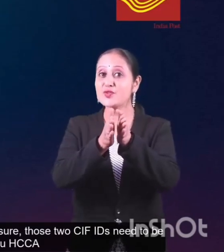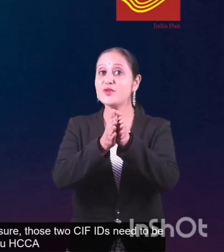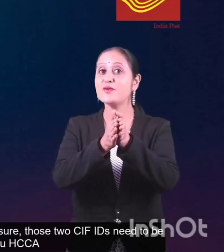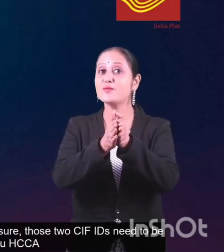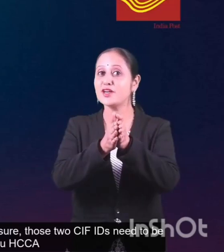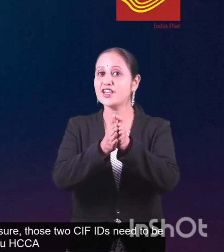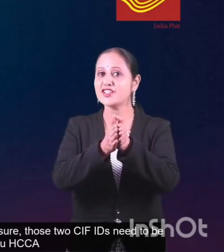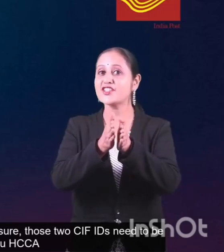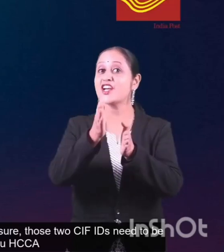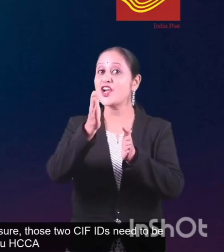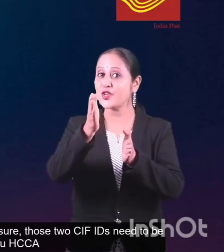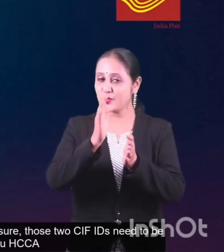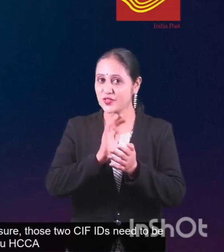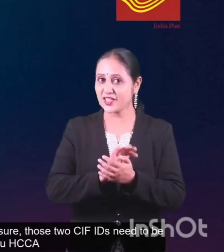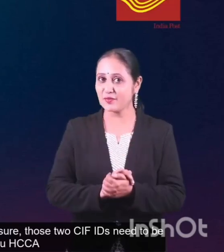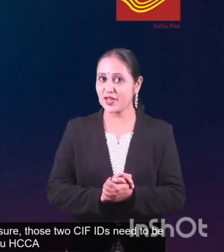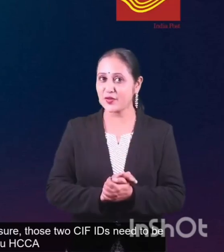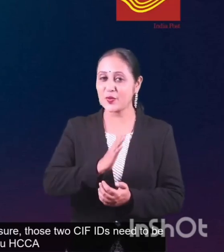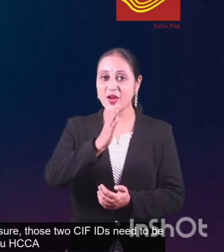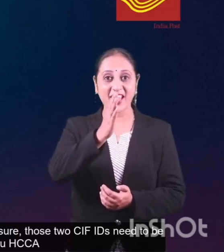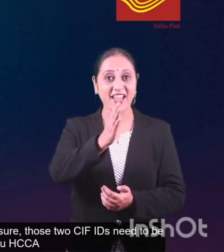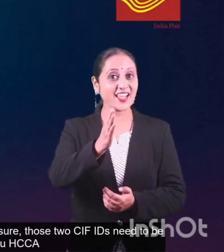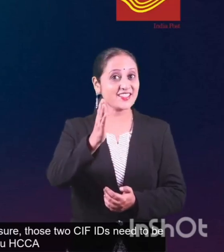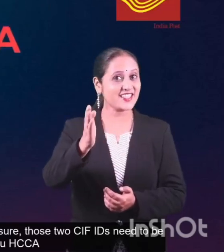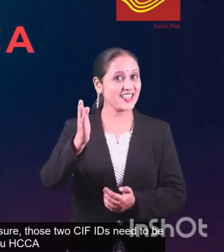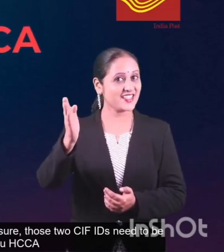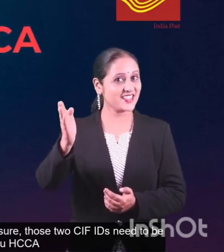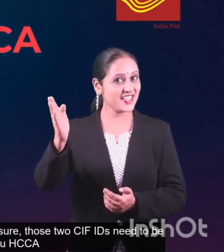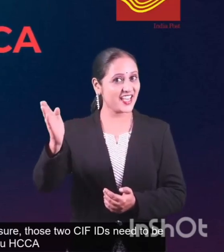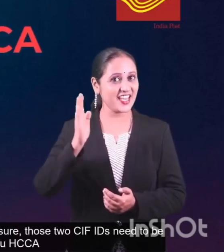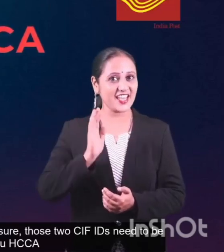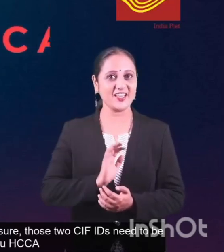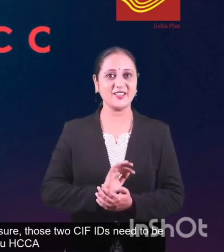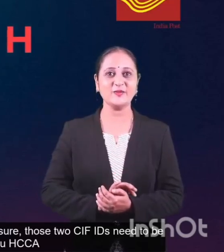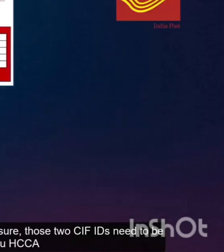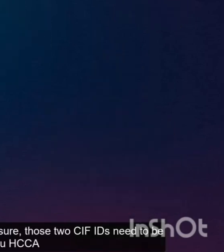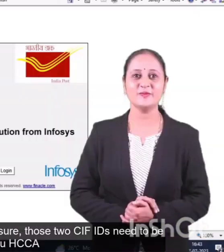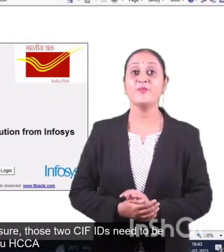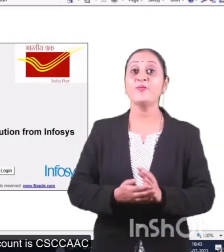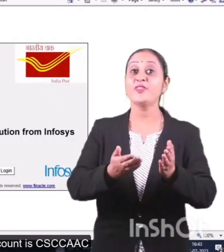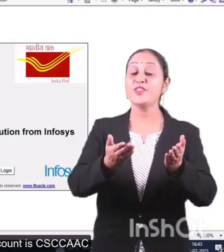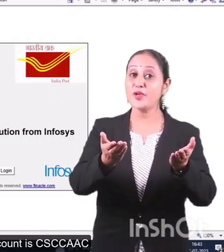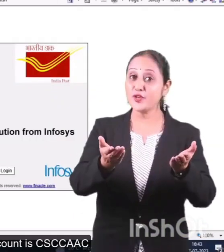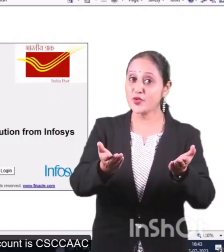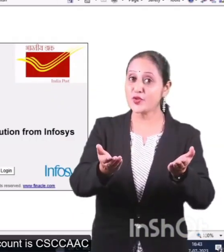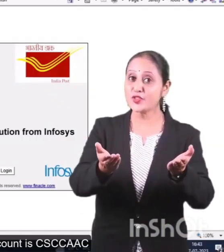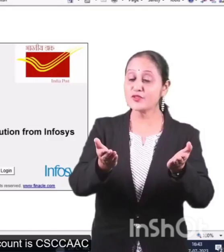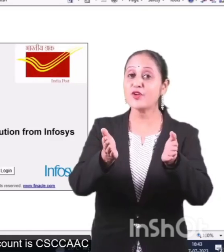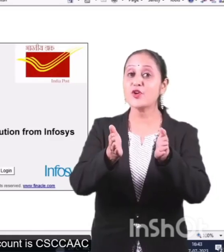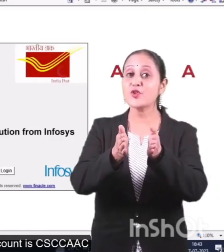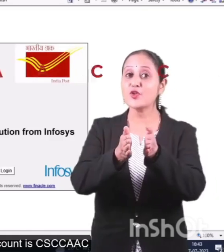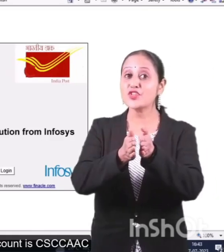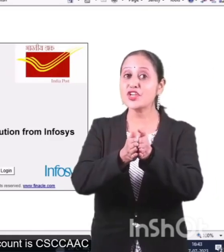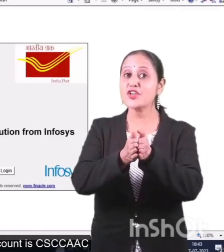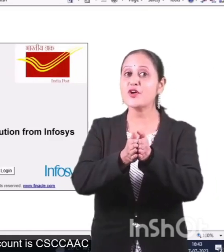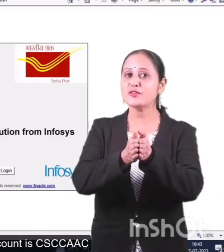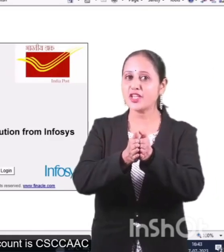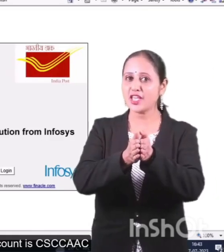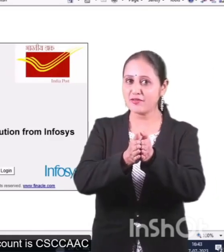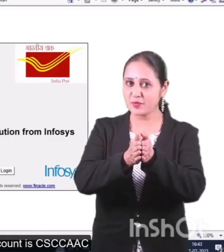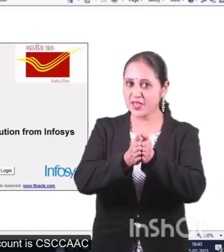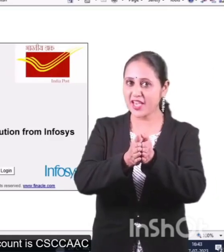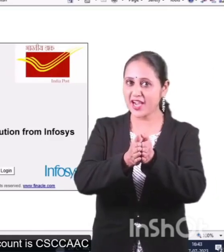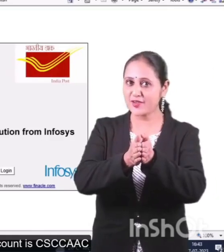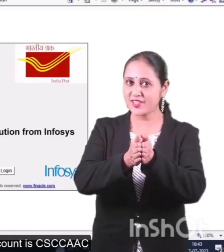SIF IDs need to be merged using the menu HCCA. The menu used